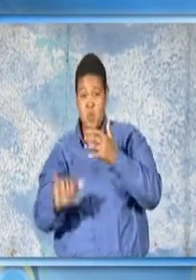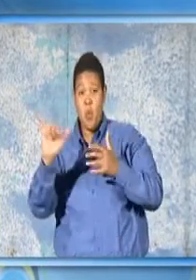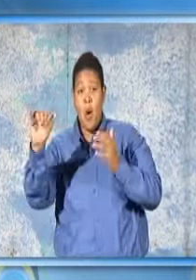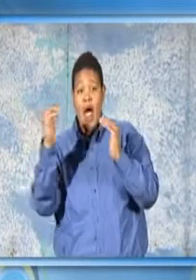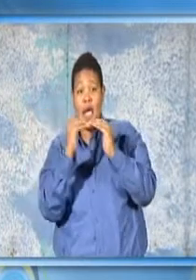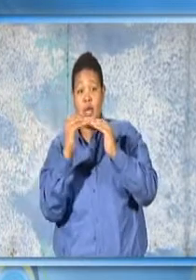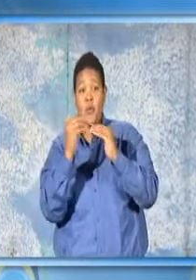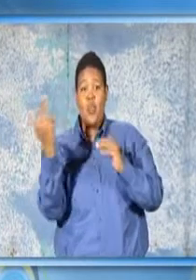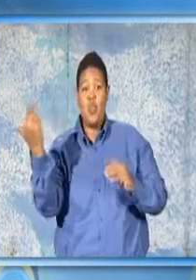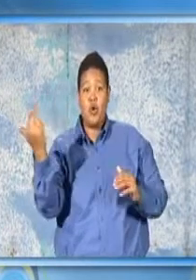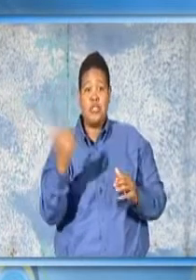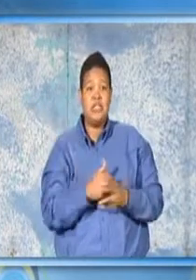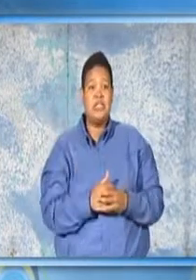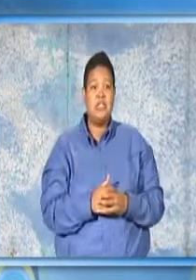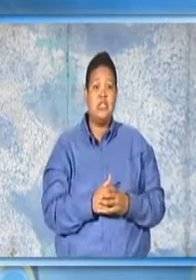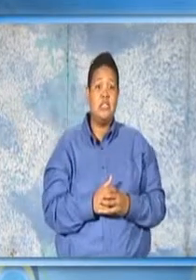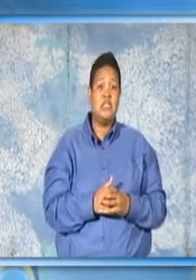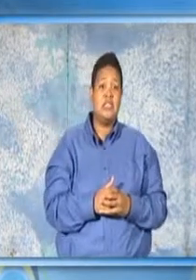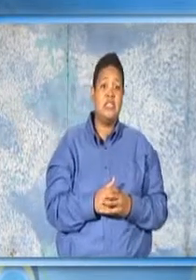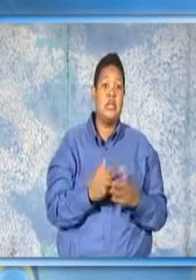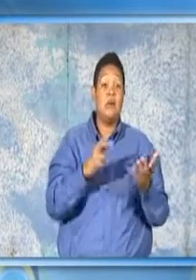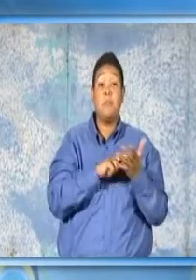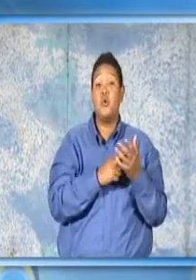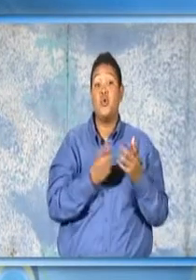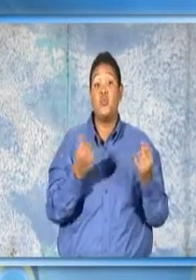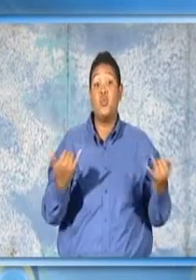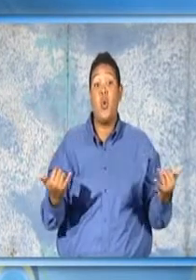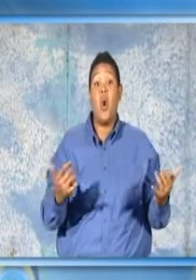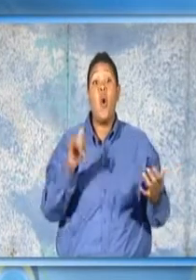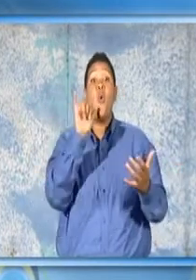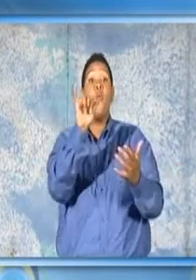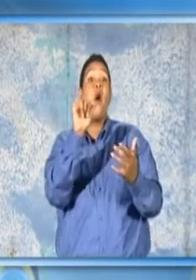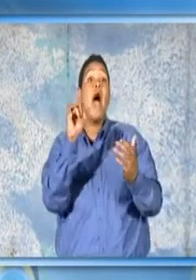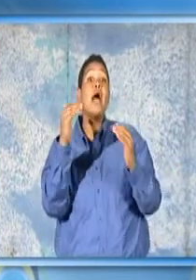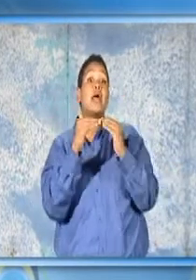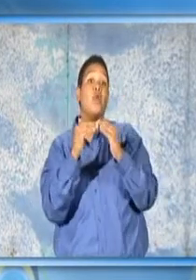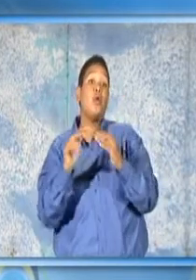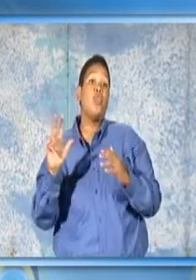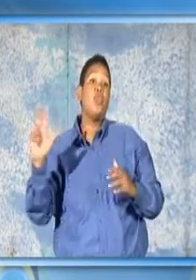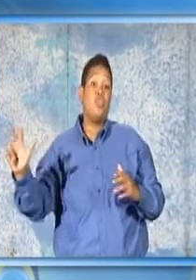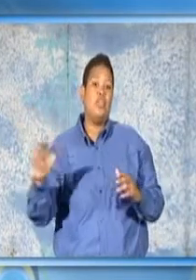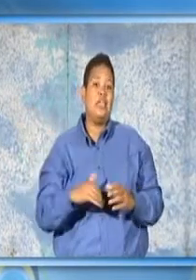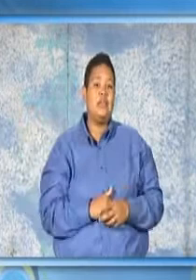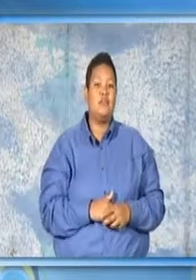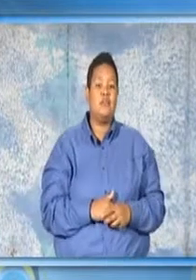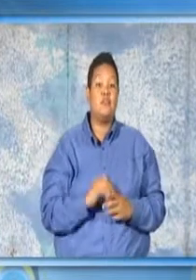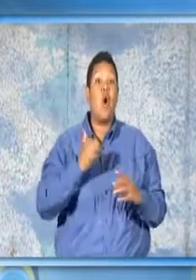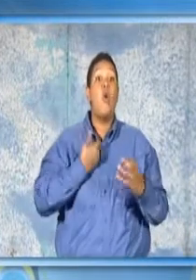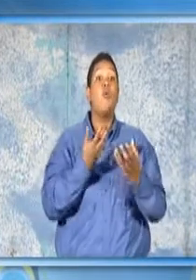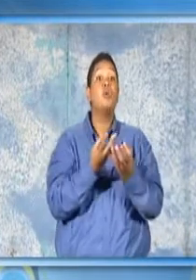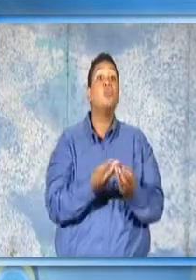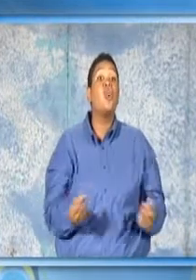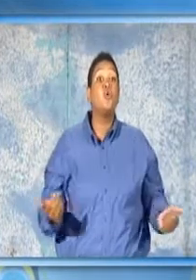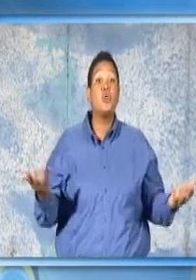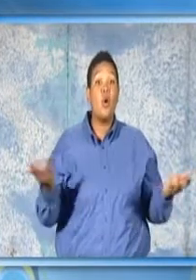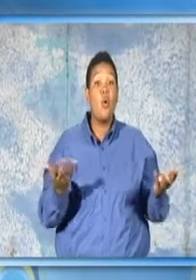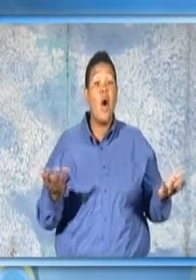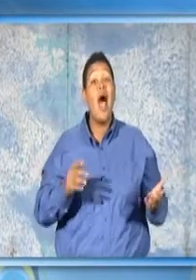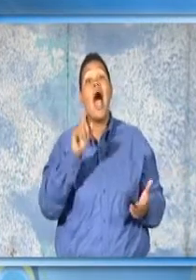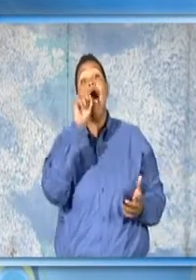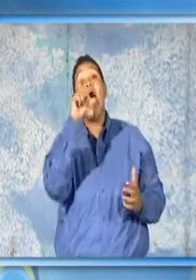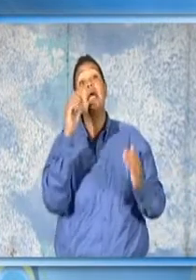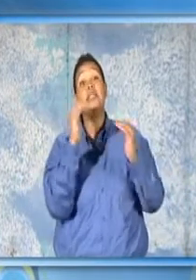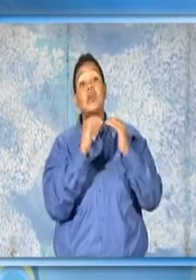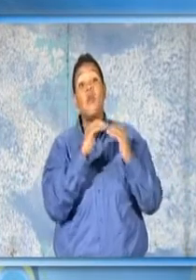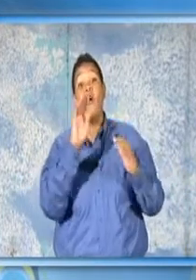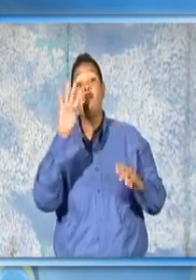equals 13. And hence, y is equal to 3. So our solutions are x equals